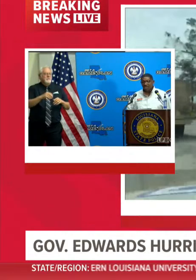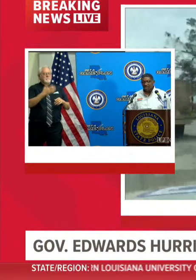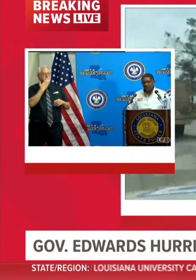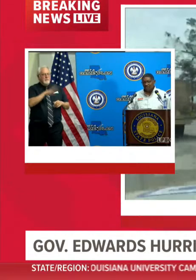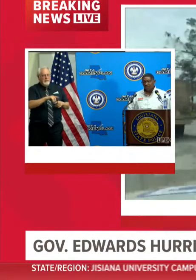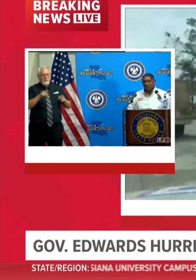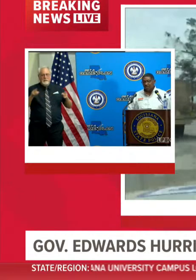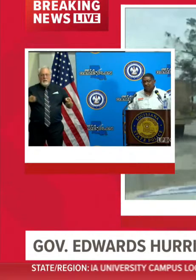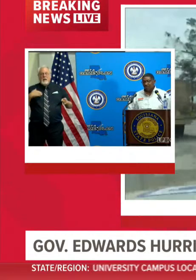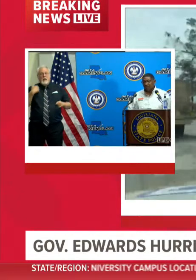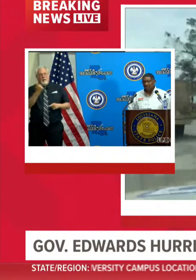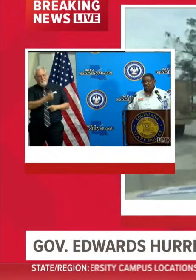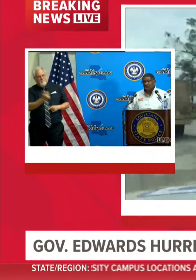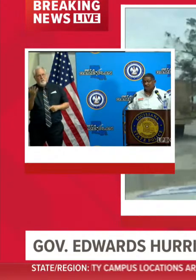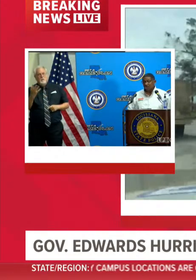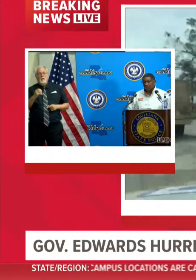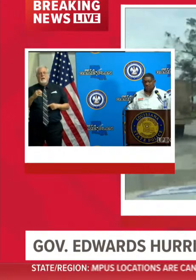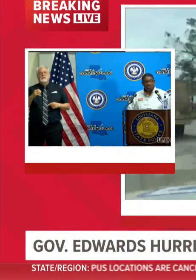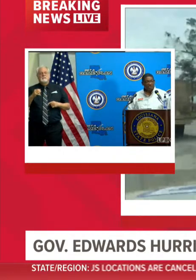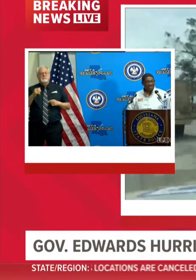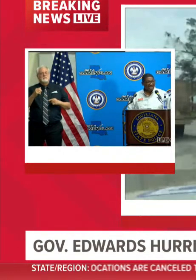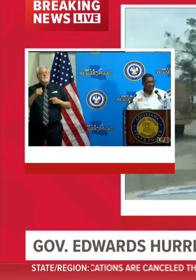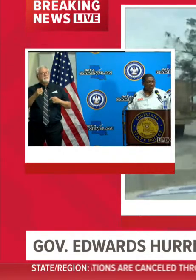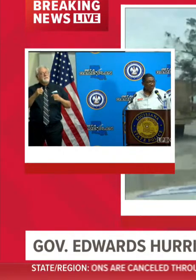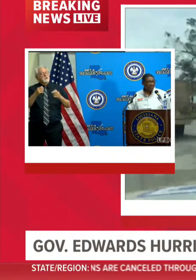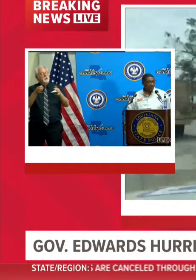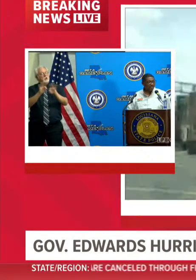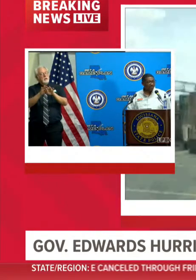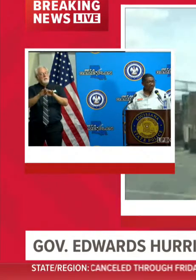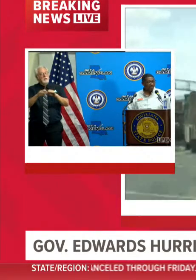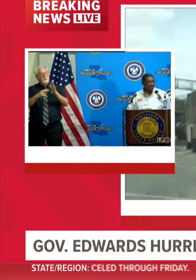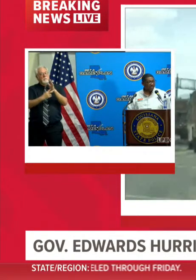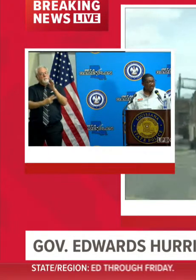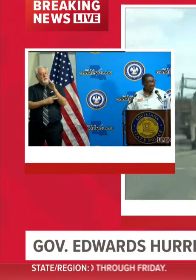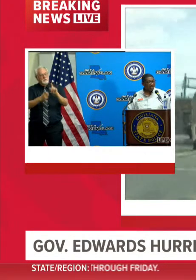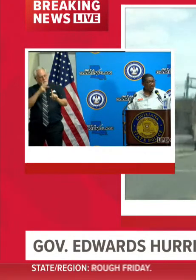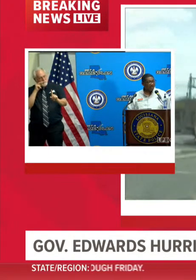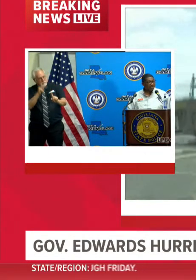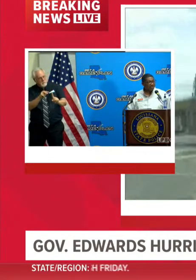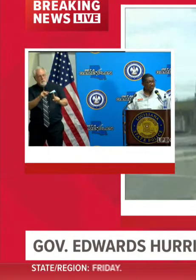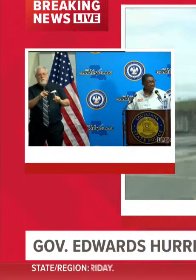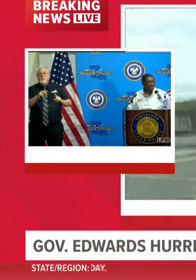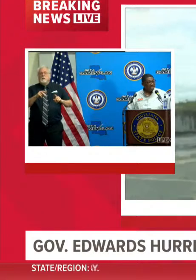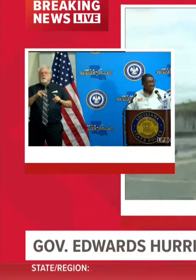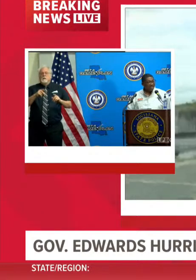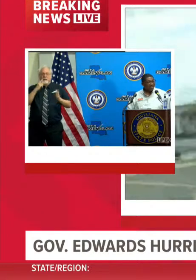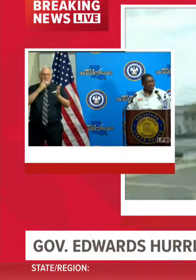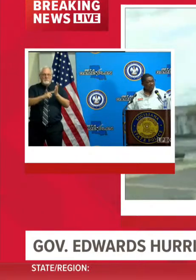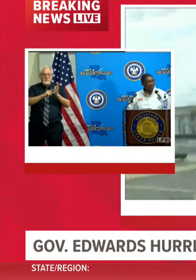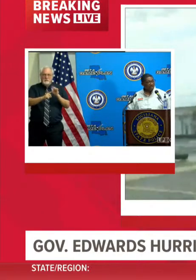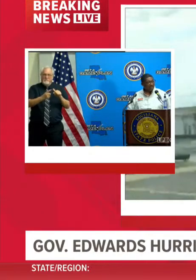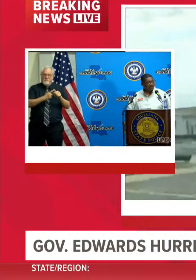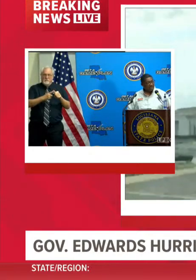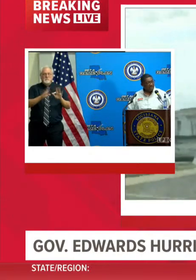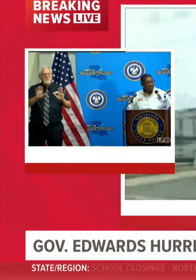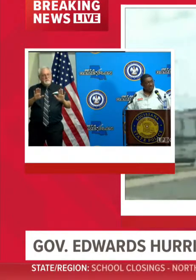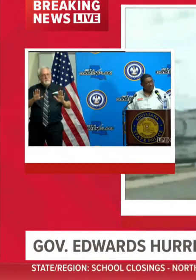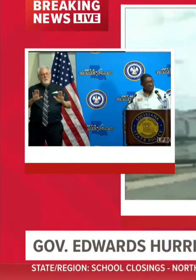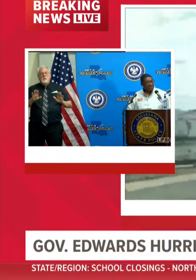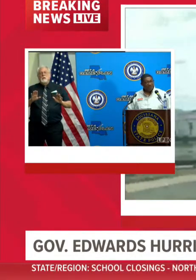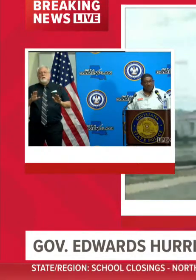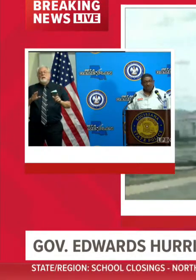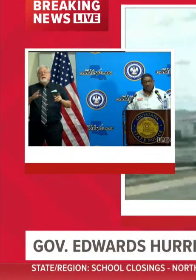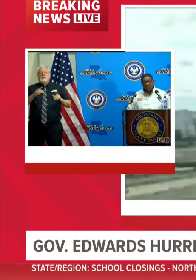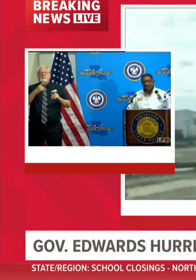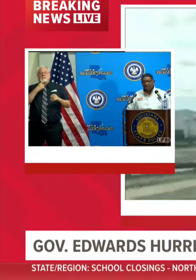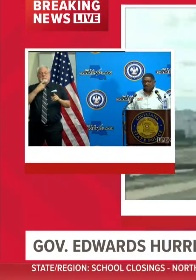of them, and we've got quite a few that are SCAR-critical bridges that have to be inspected before we allow you to cross. And so I can't stress enough, as we